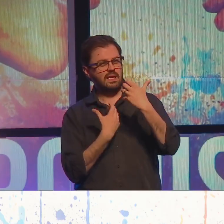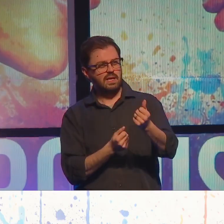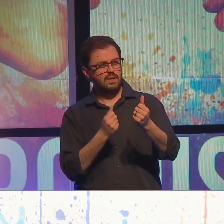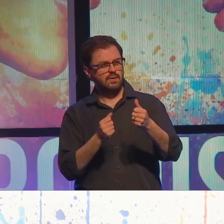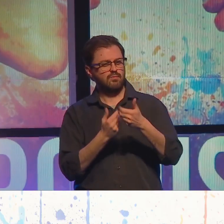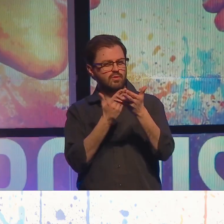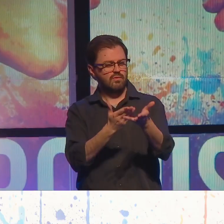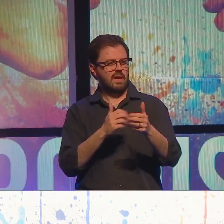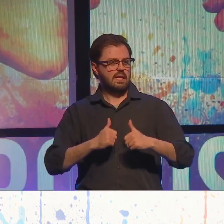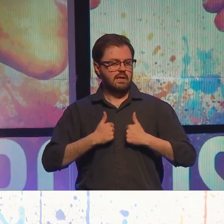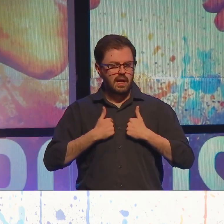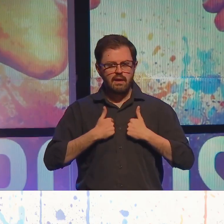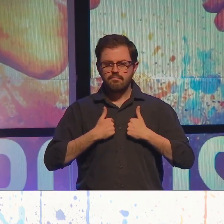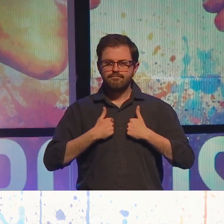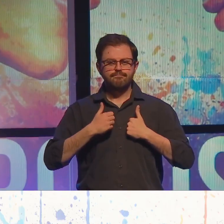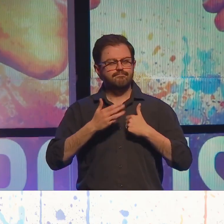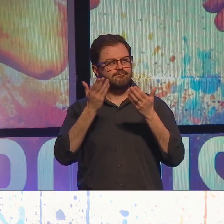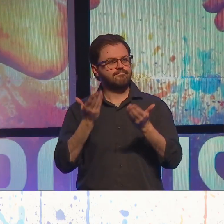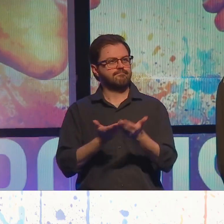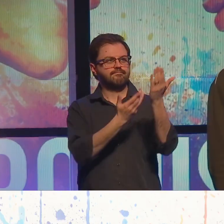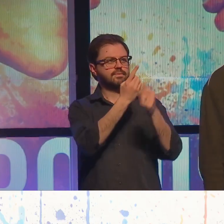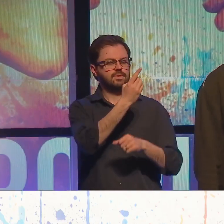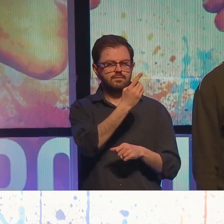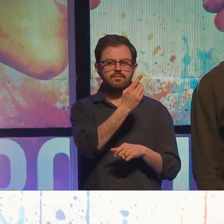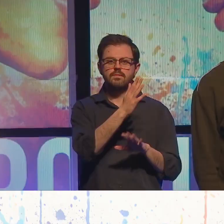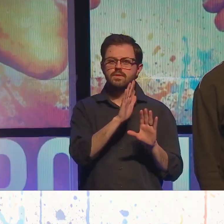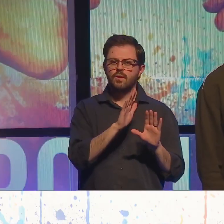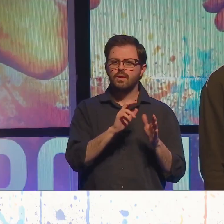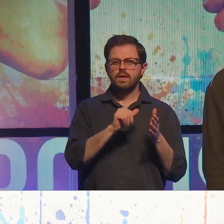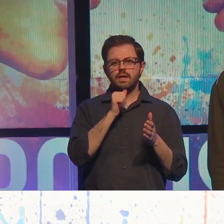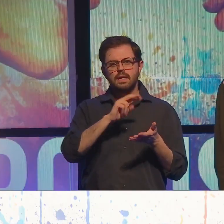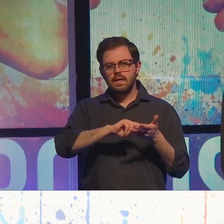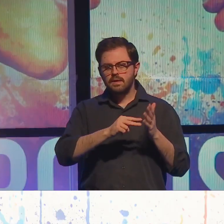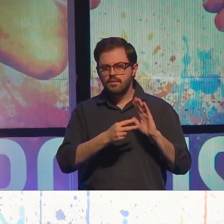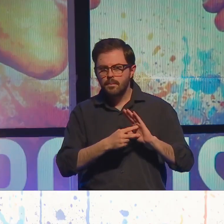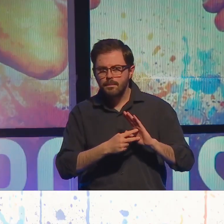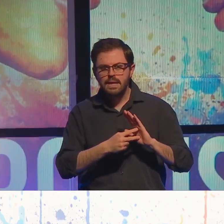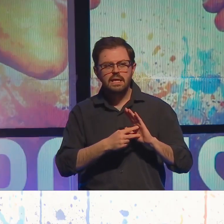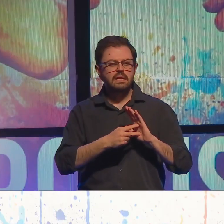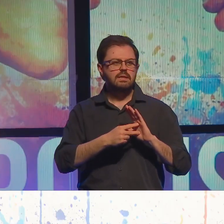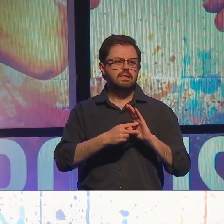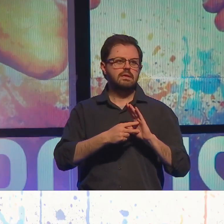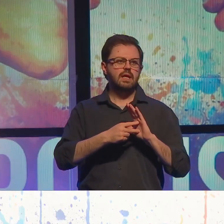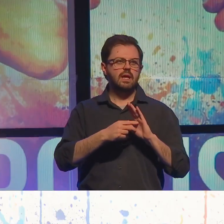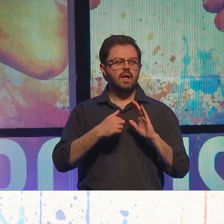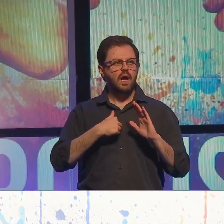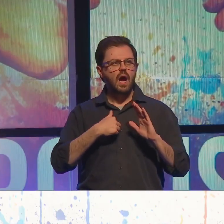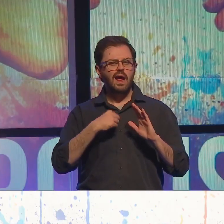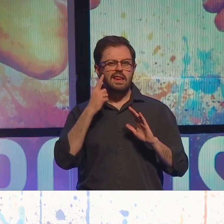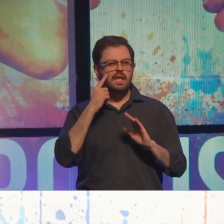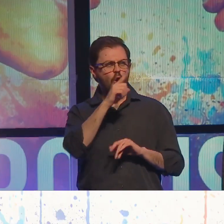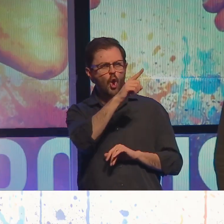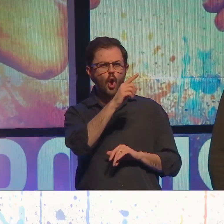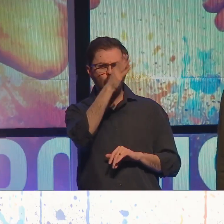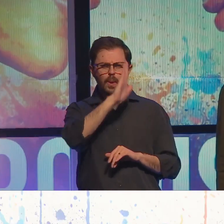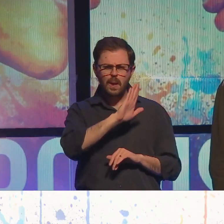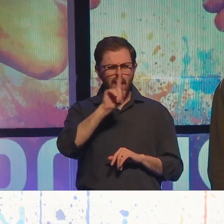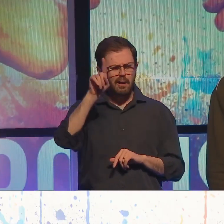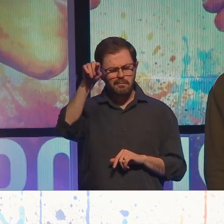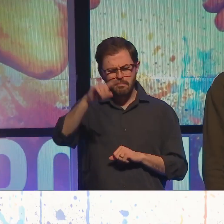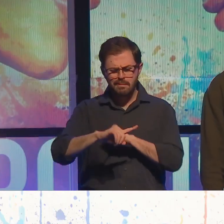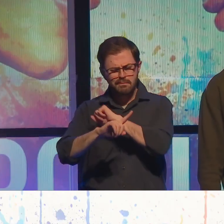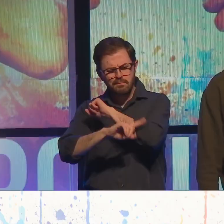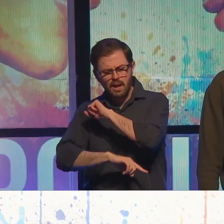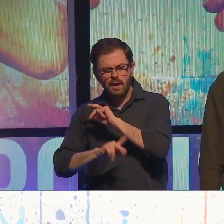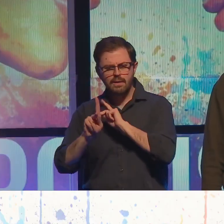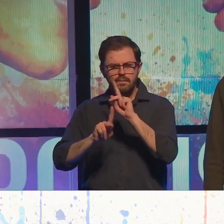available. That does not mean that I ascribe some vindictive, evil nature to God who says, well, the only way this can happen in your life